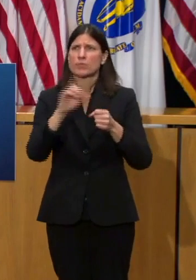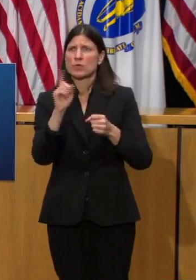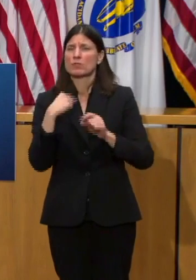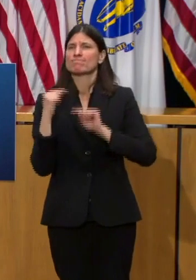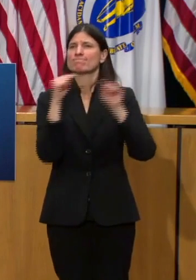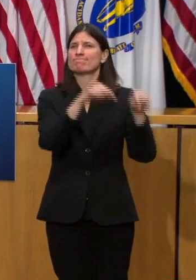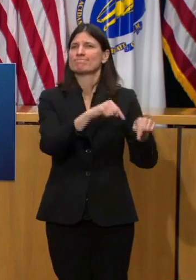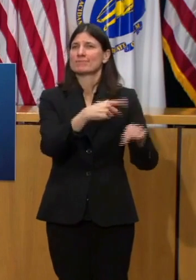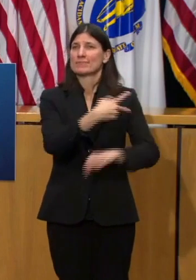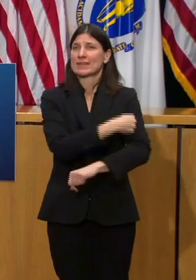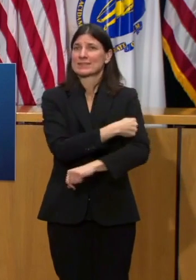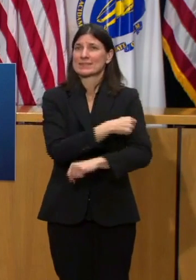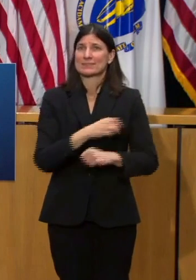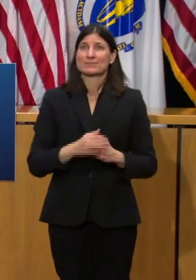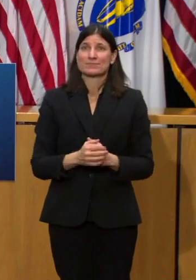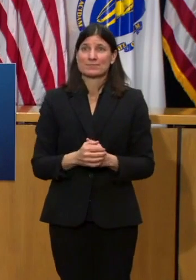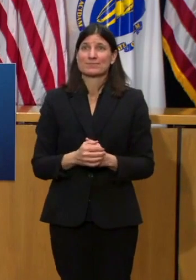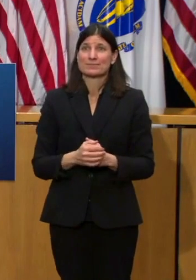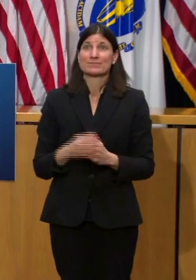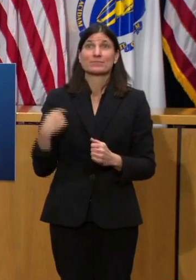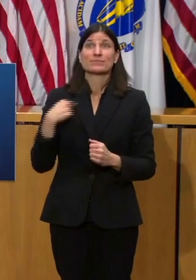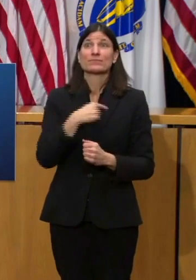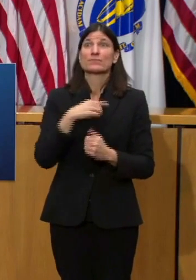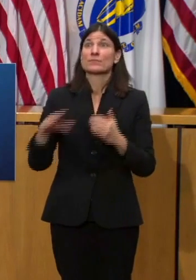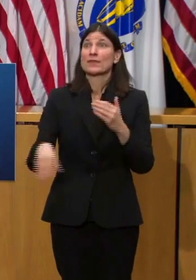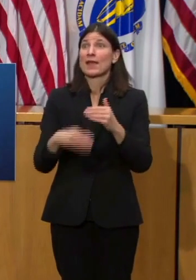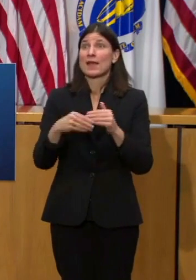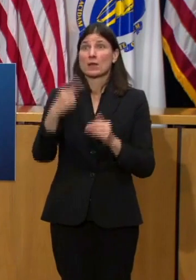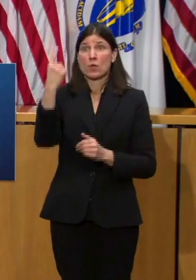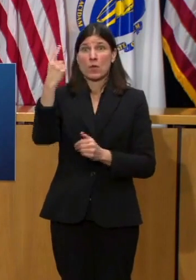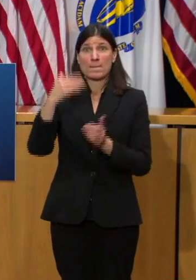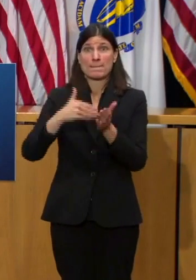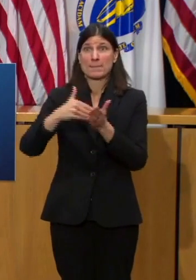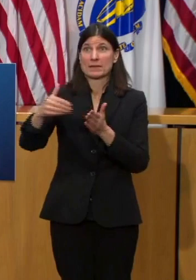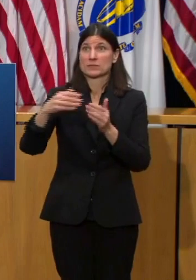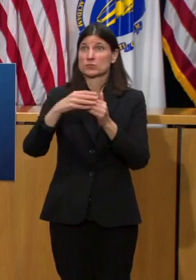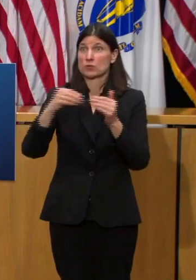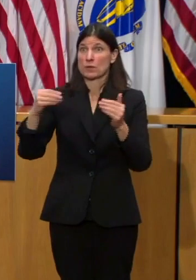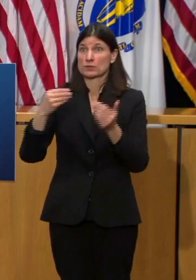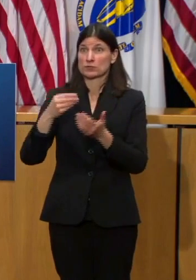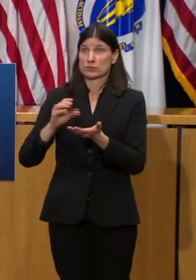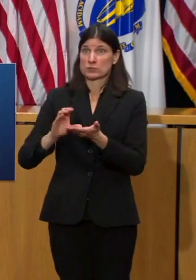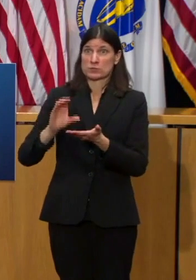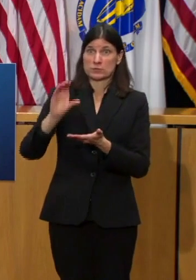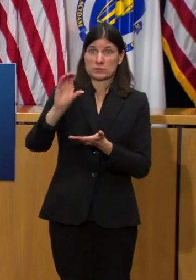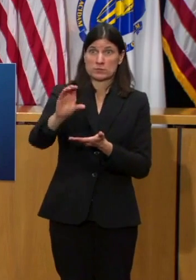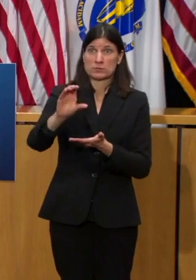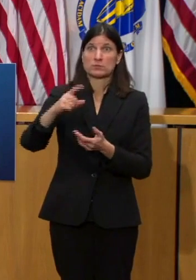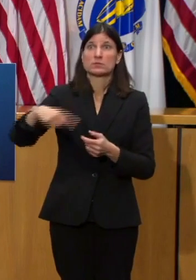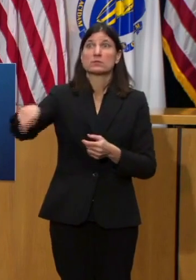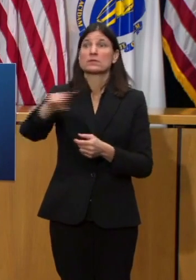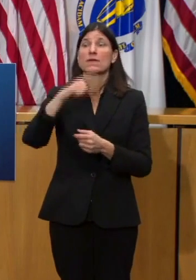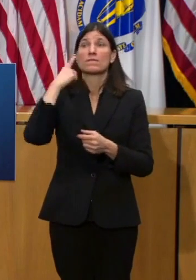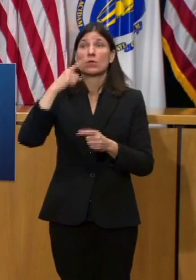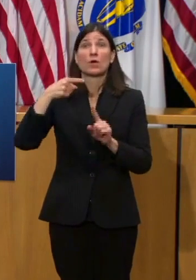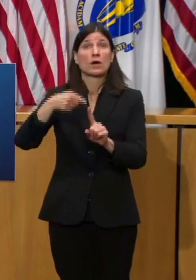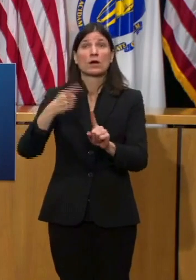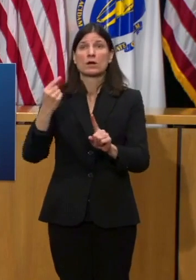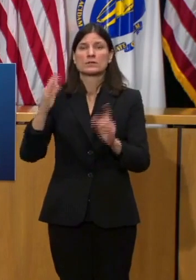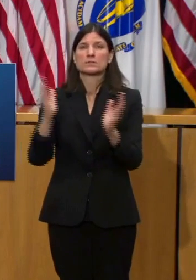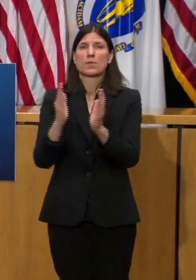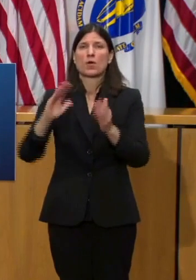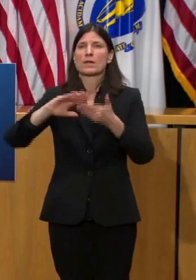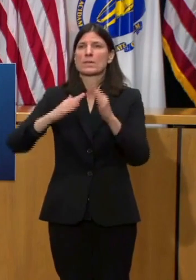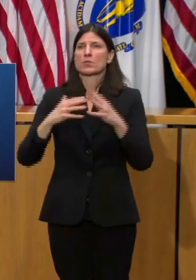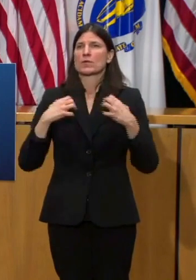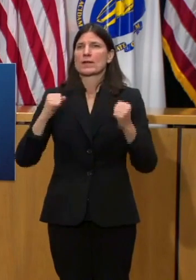League of Community Health Centers to support community health center efforts to increase vaccine safety awareness in communities disproportionately